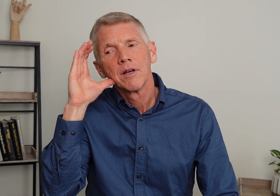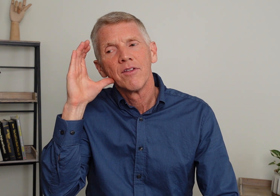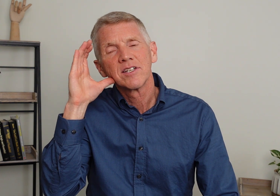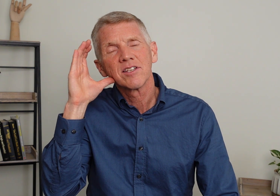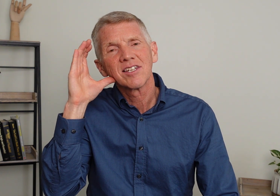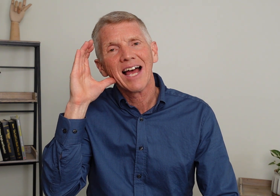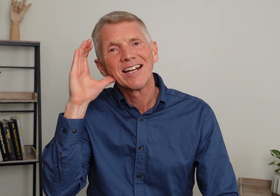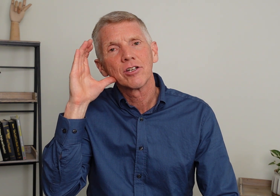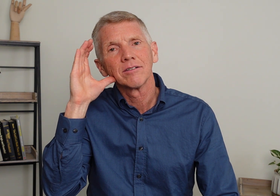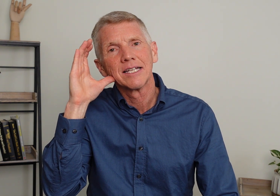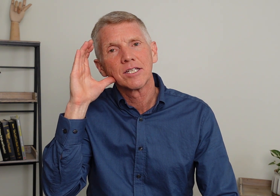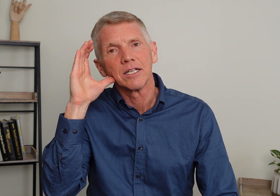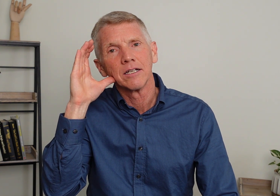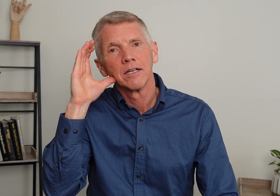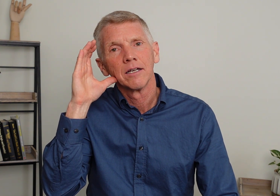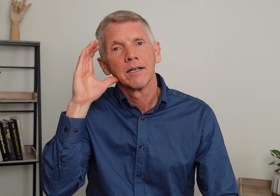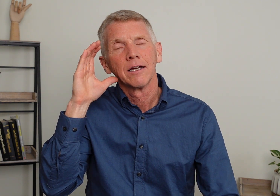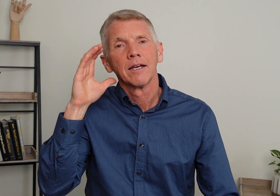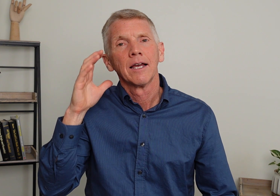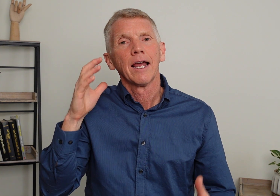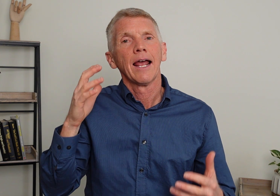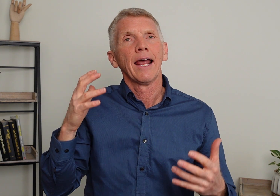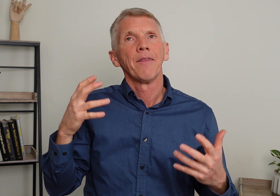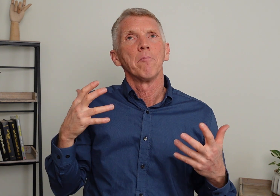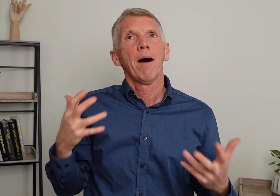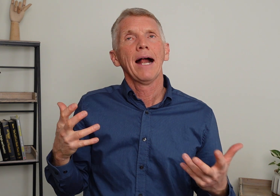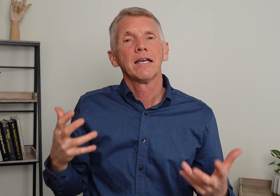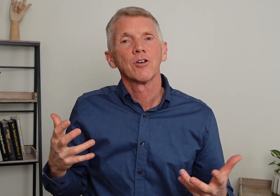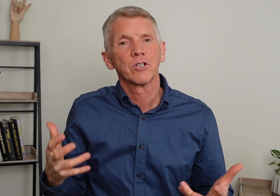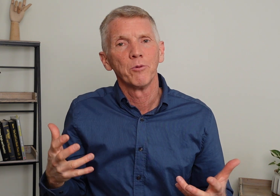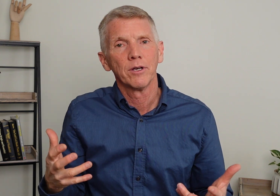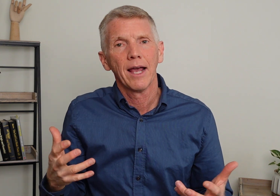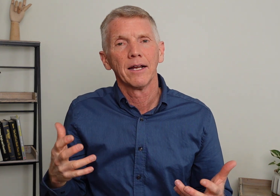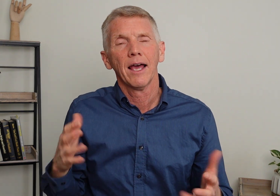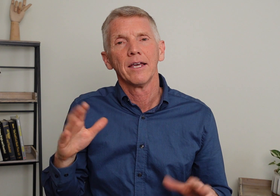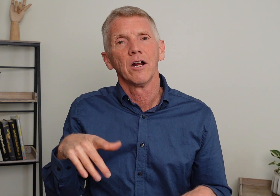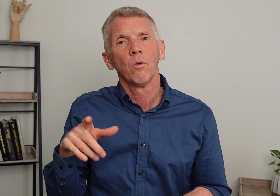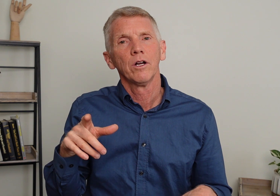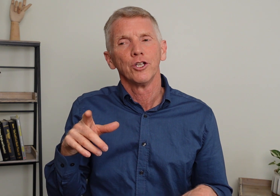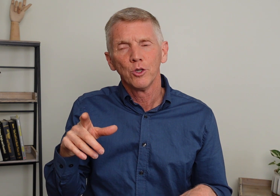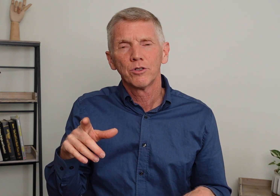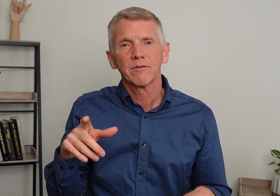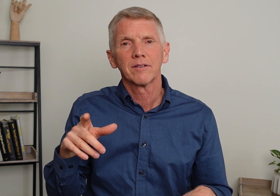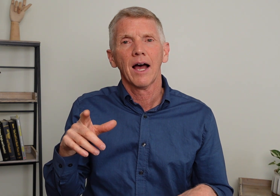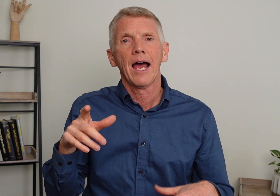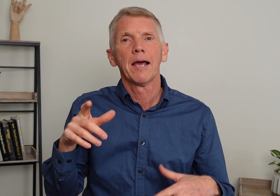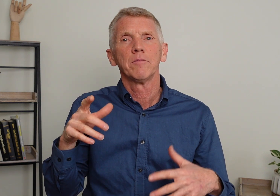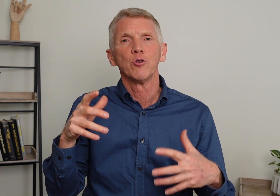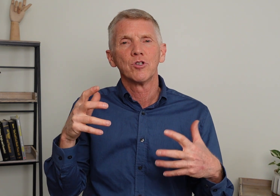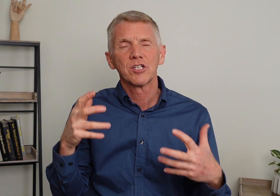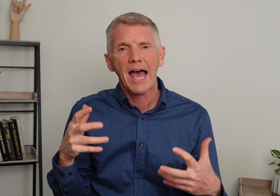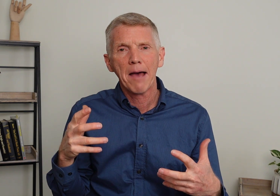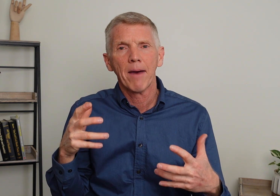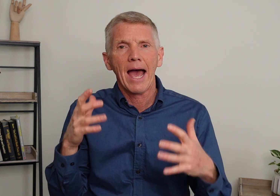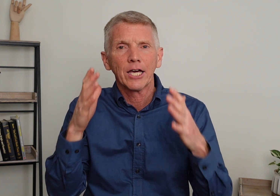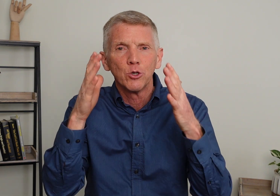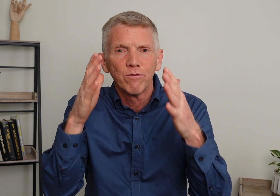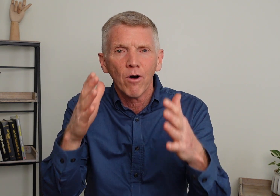This is the sign to listen. And the body also communicated, hey, you know what? You took the time, you sat back, you